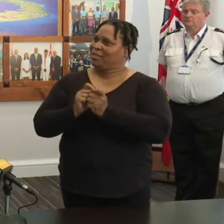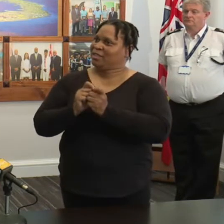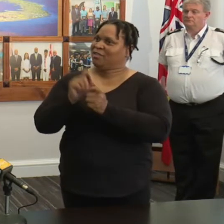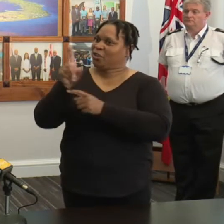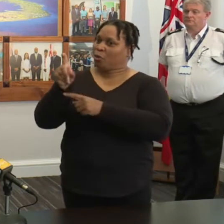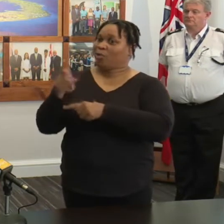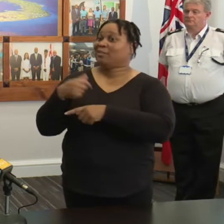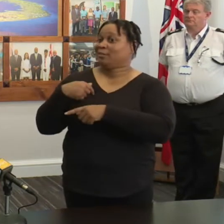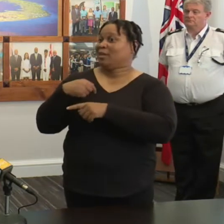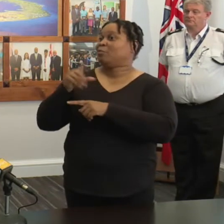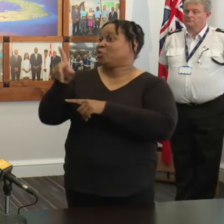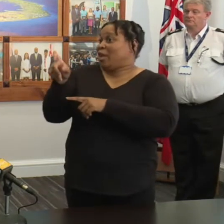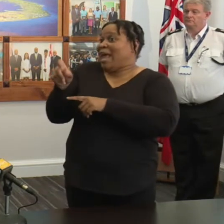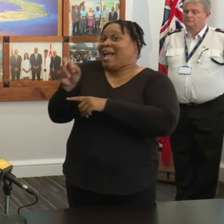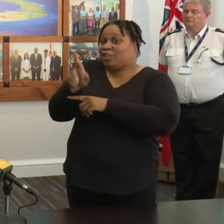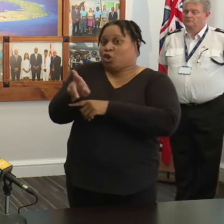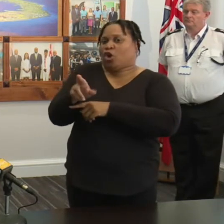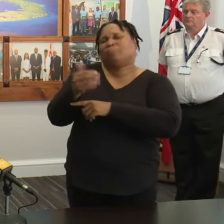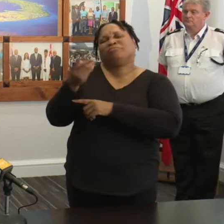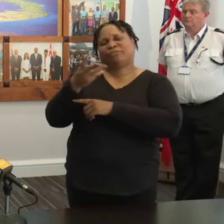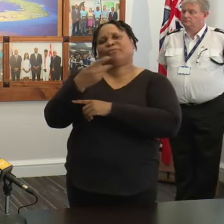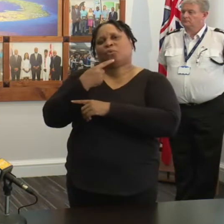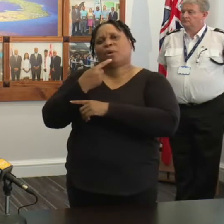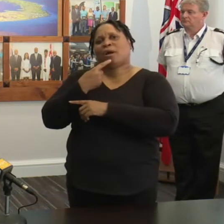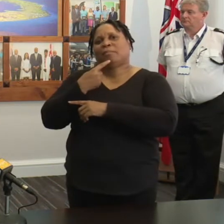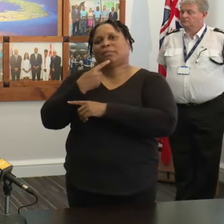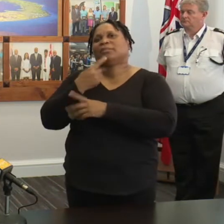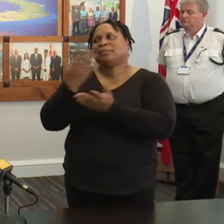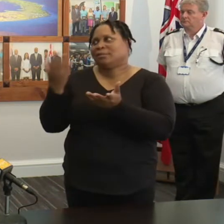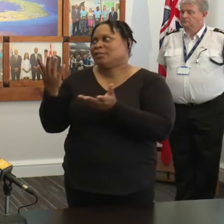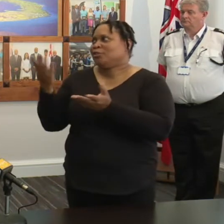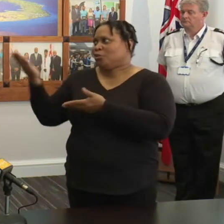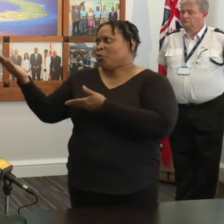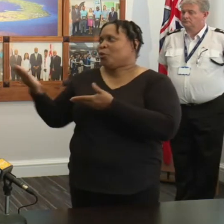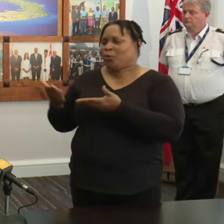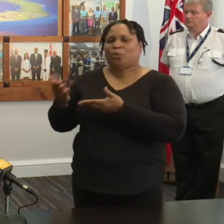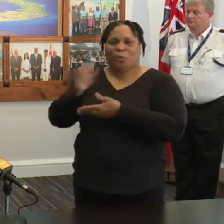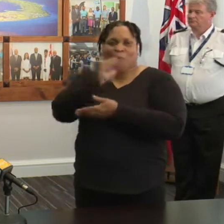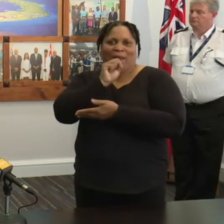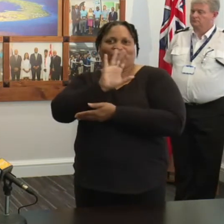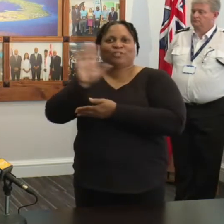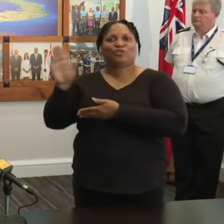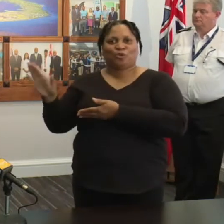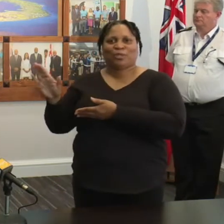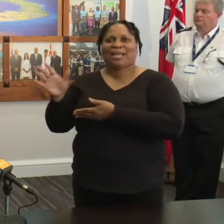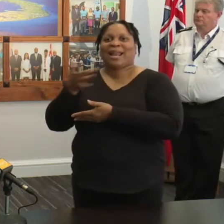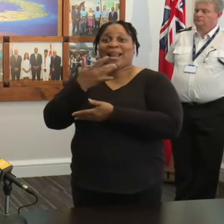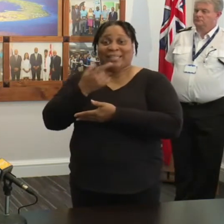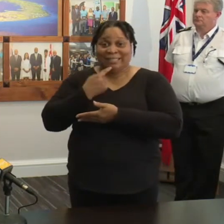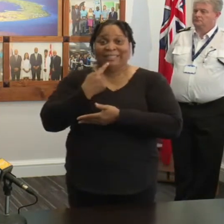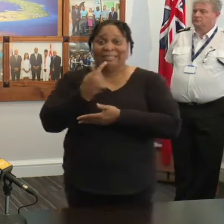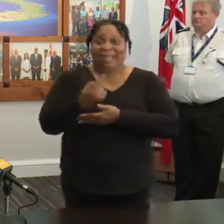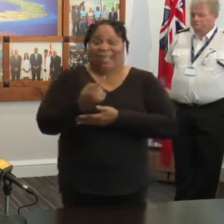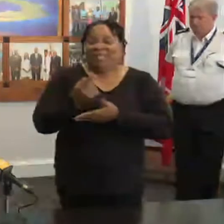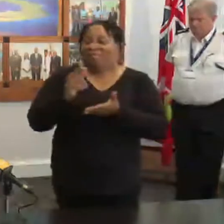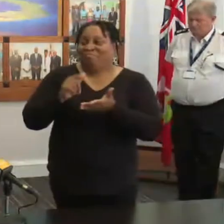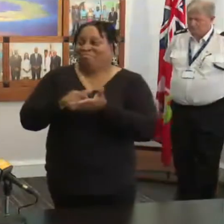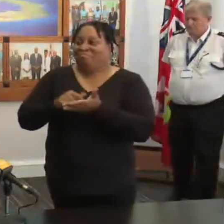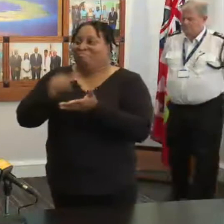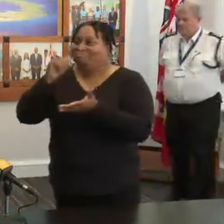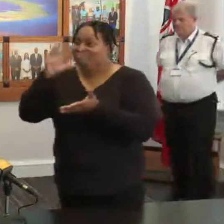that I'm going to ask her to make a few comments. So Chief Medical Officer, the microphone is yours. And I just would like to say that this